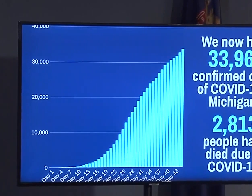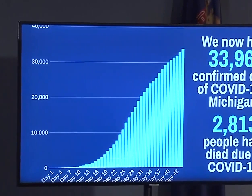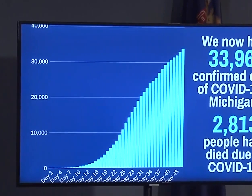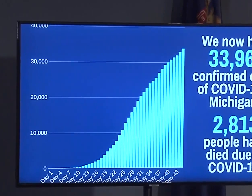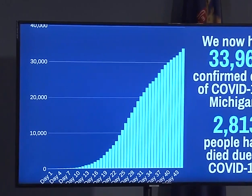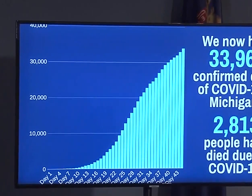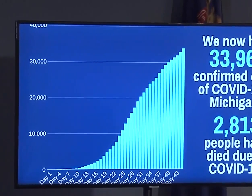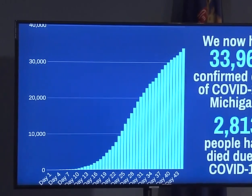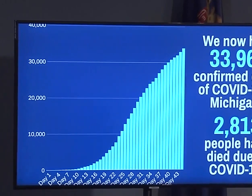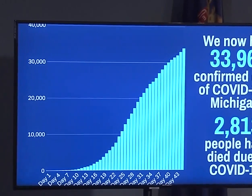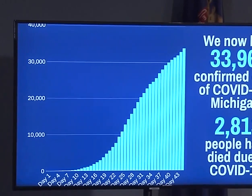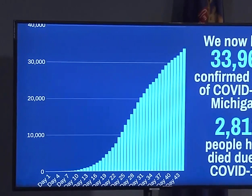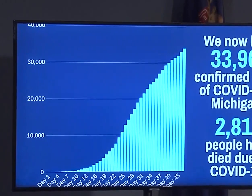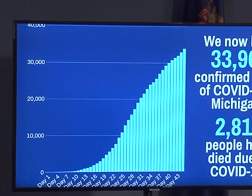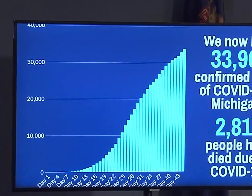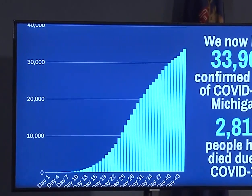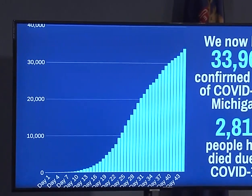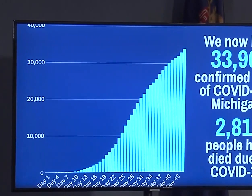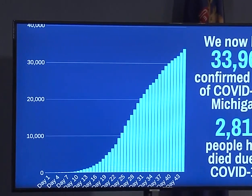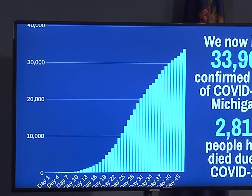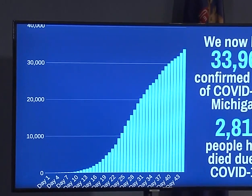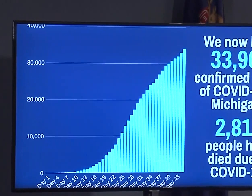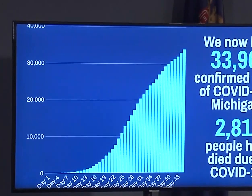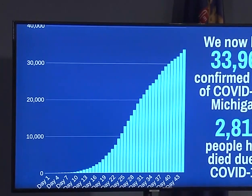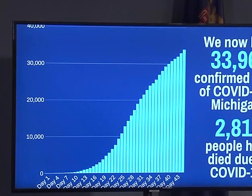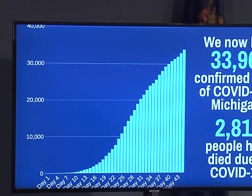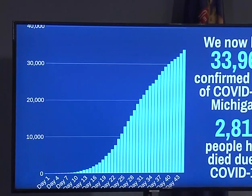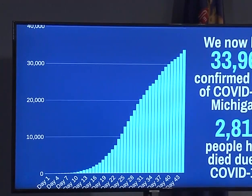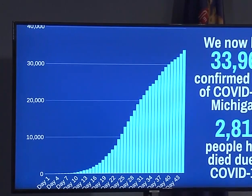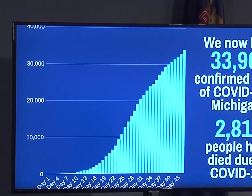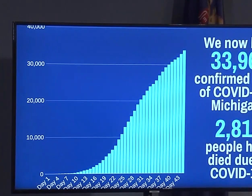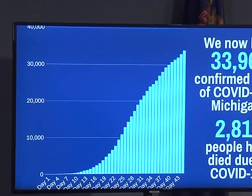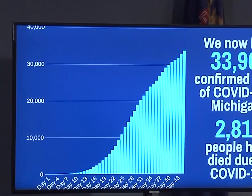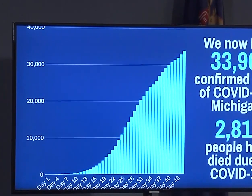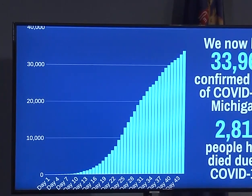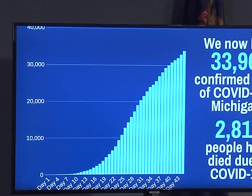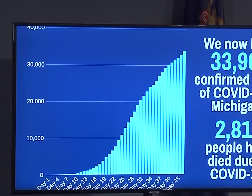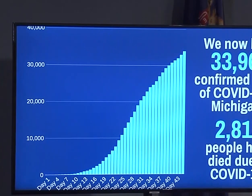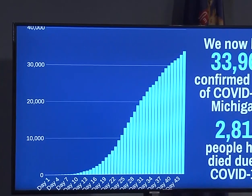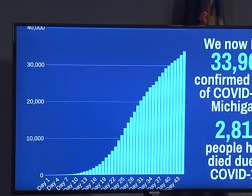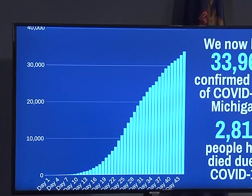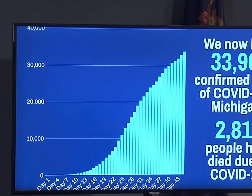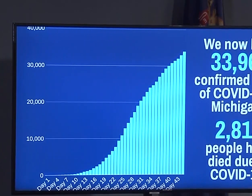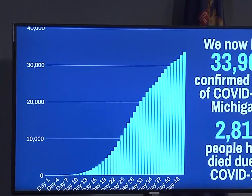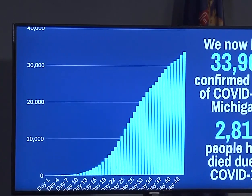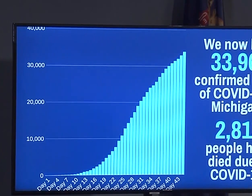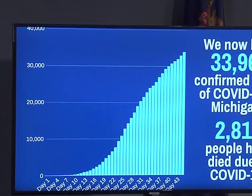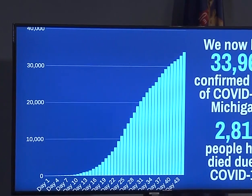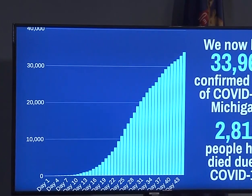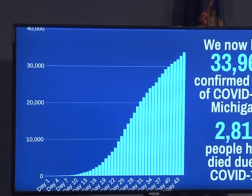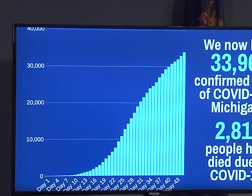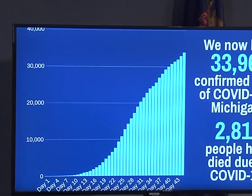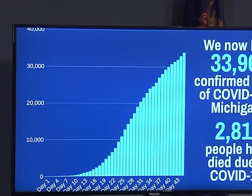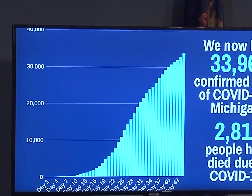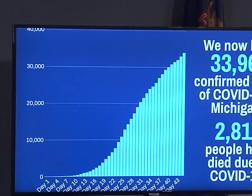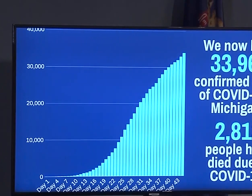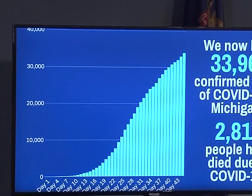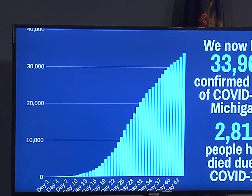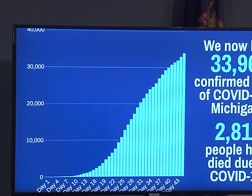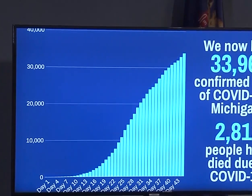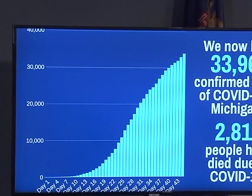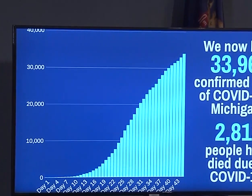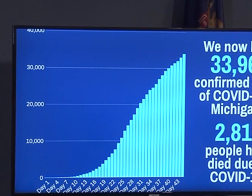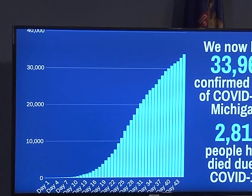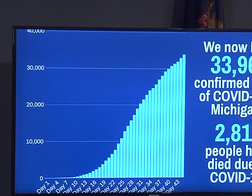represent is really a sign for cautious optimism. They show that the vast majority of people in our state are doing their